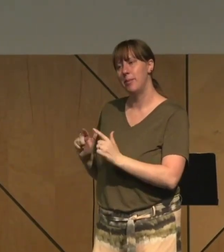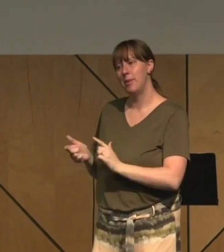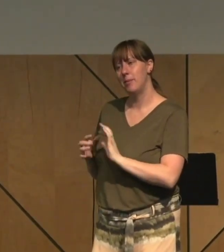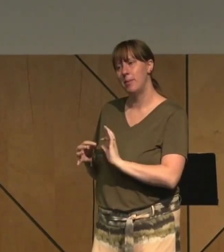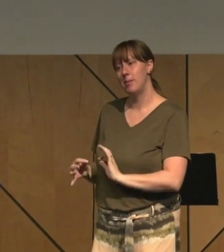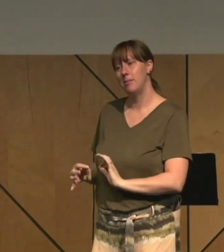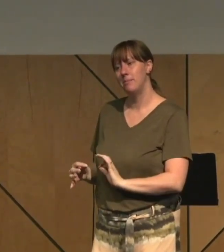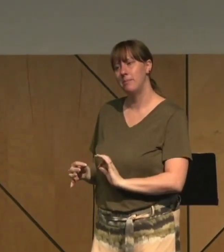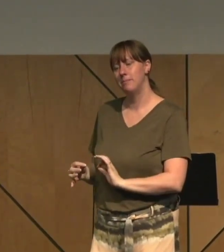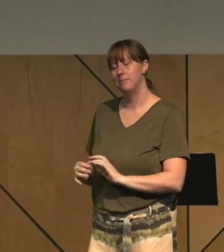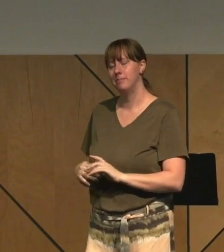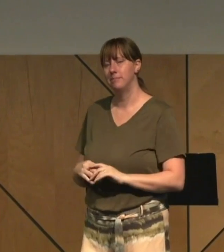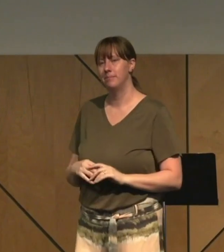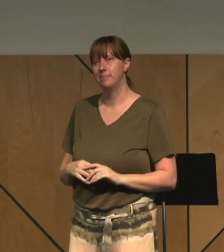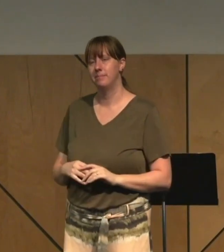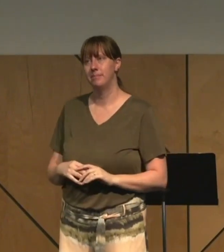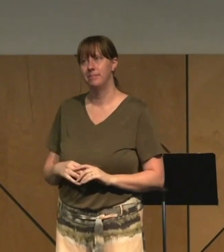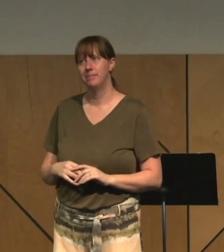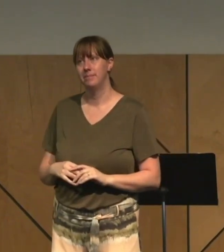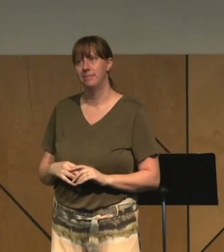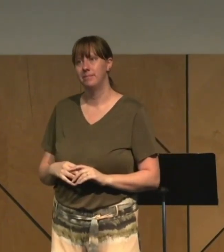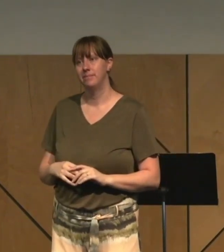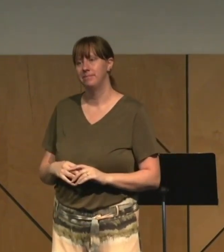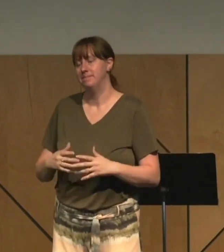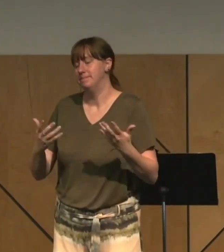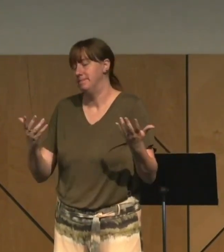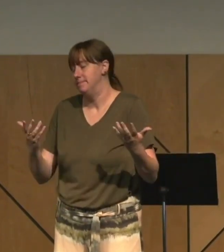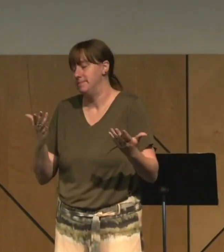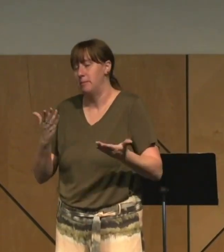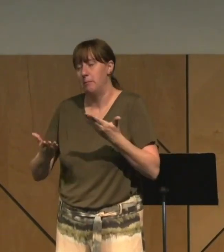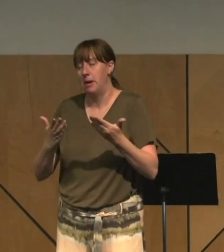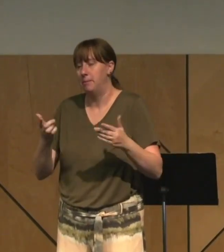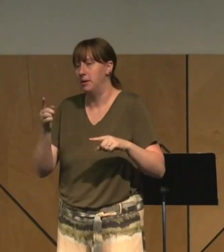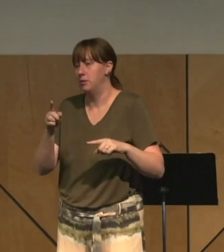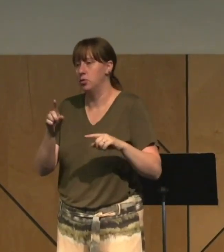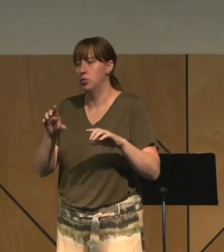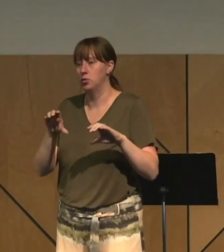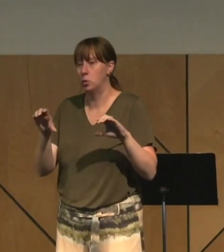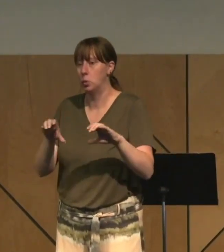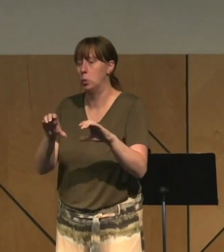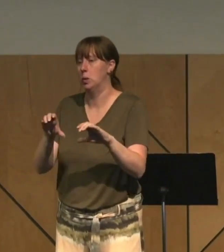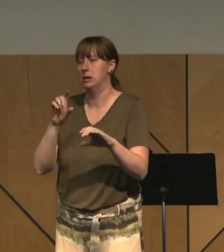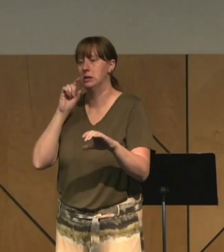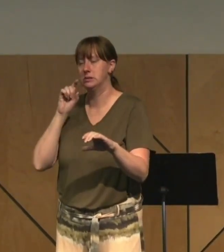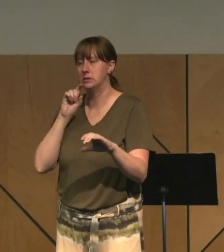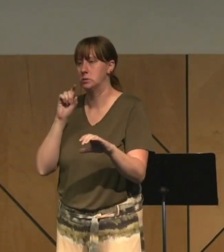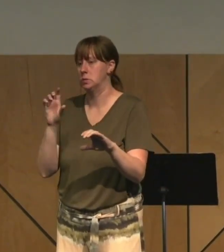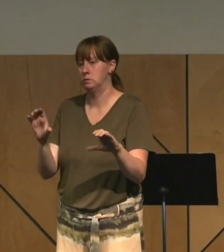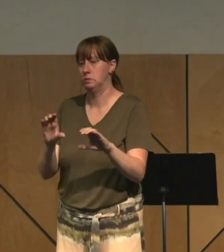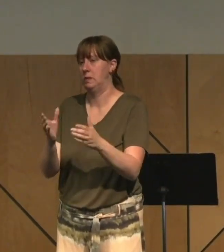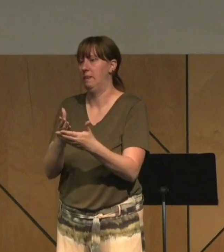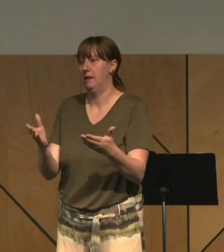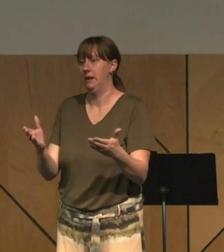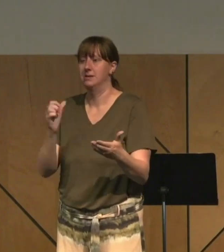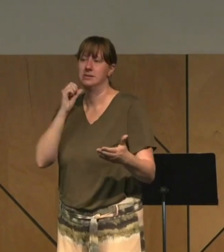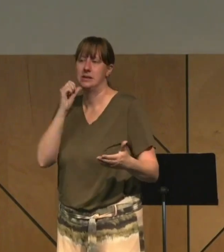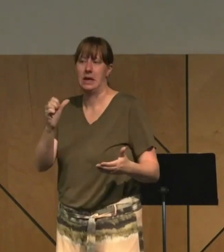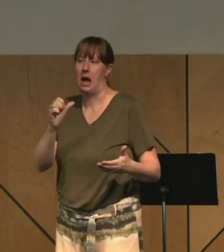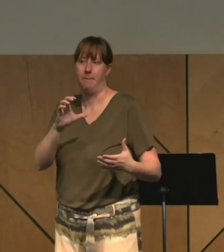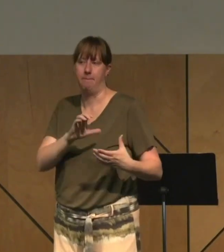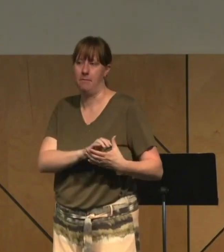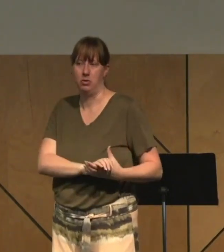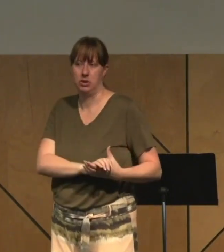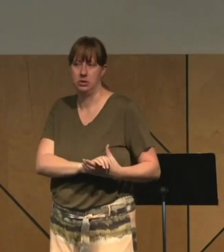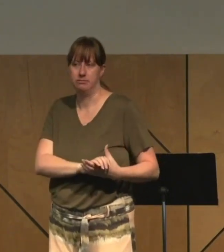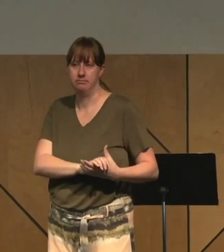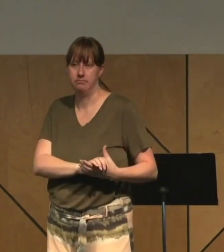Maybe some way you're practicing sexual activity outside of marriage. There's a host of ways to be trapped in sexual